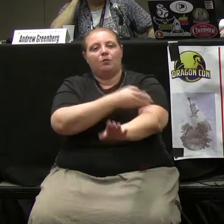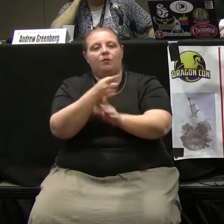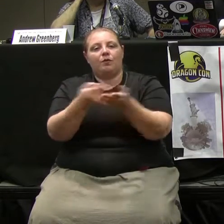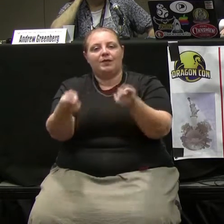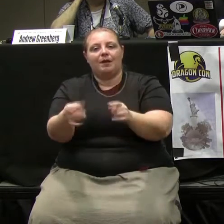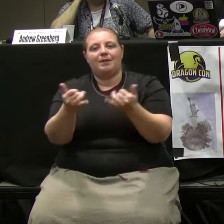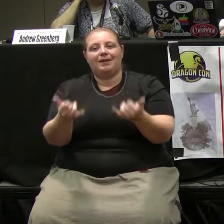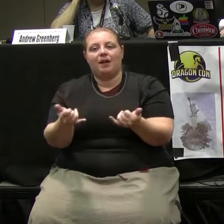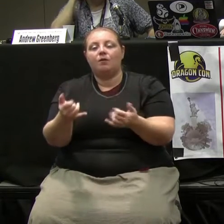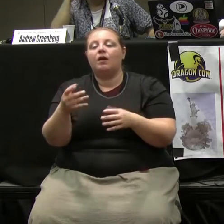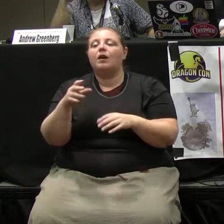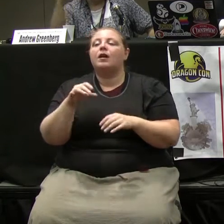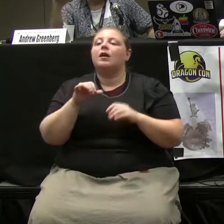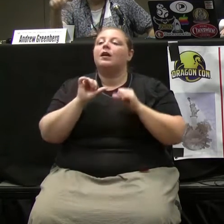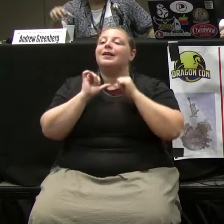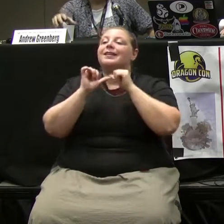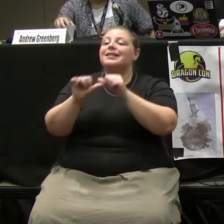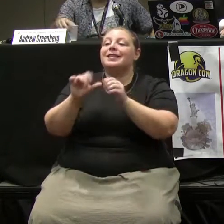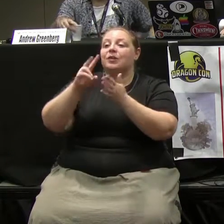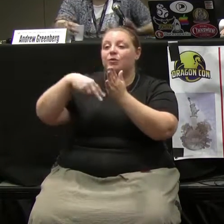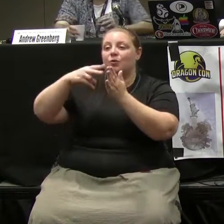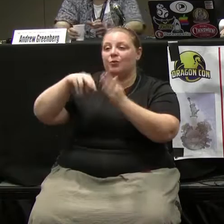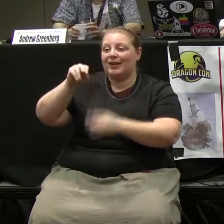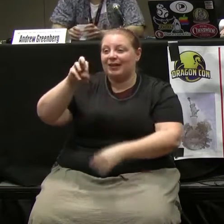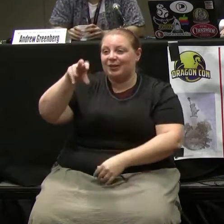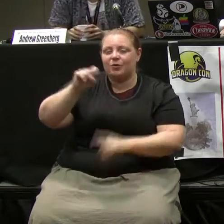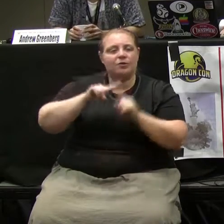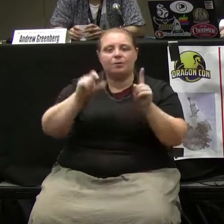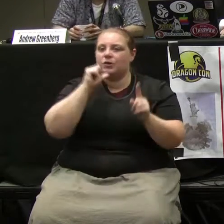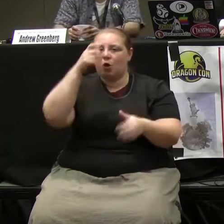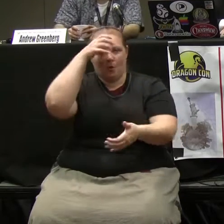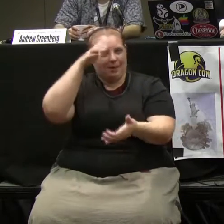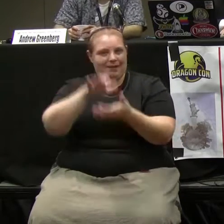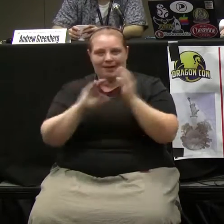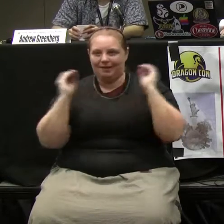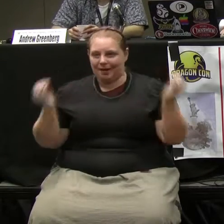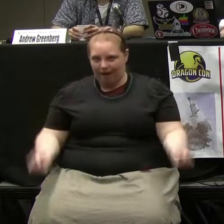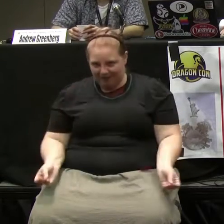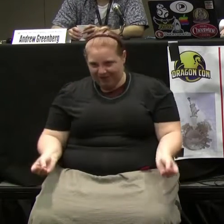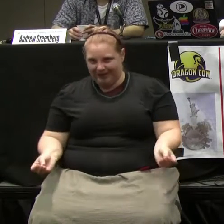Read the news, but don't believe any of it.